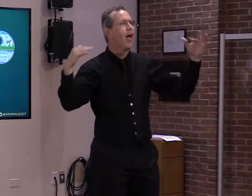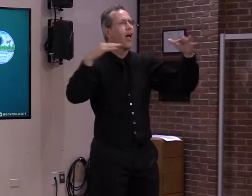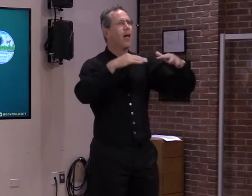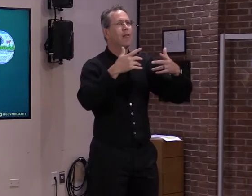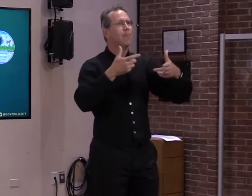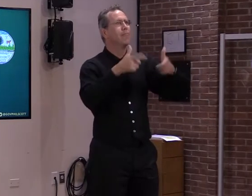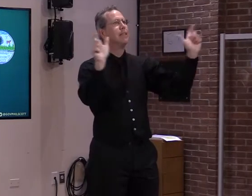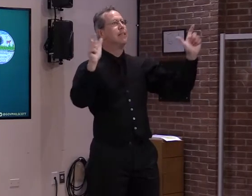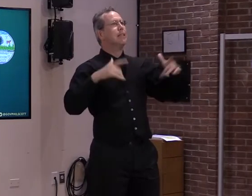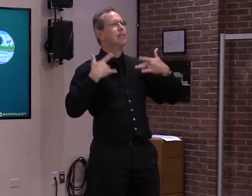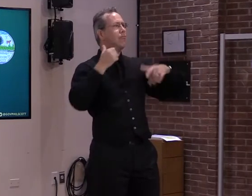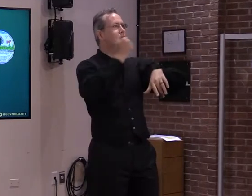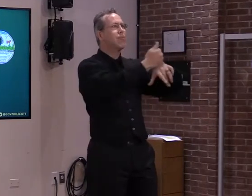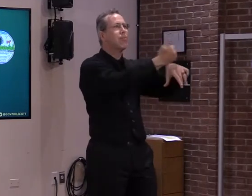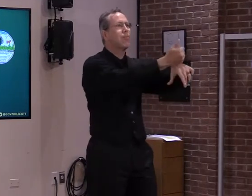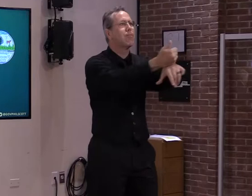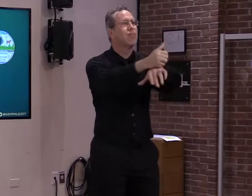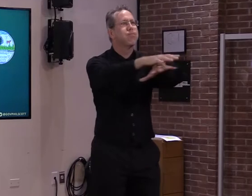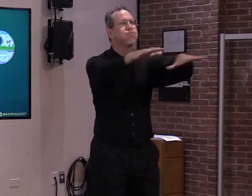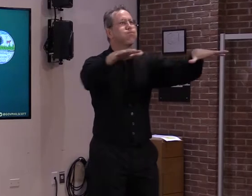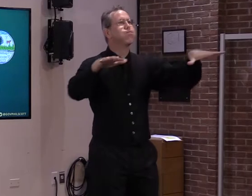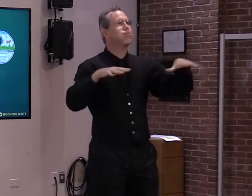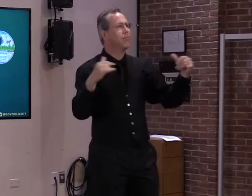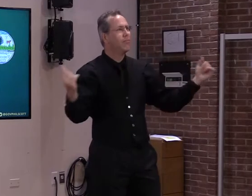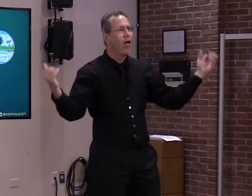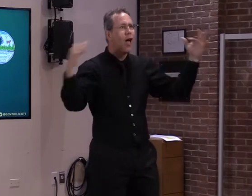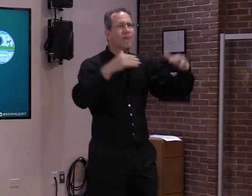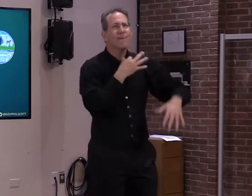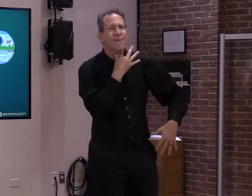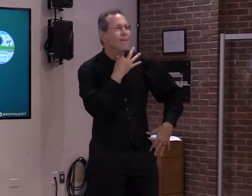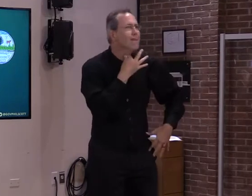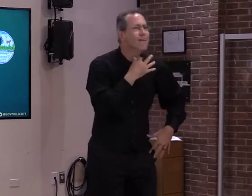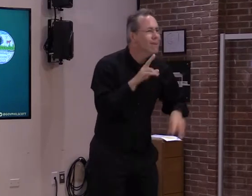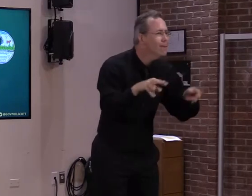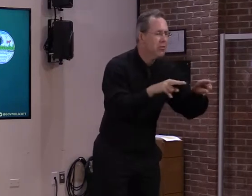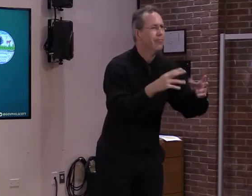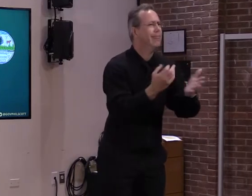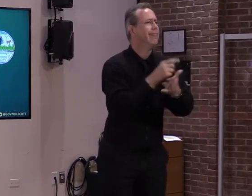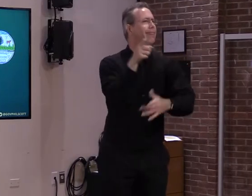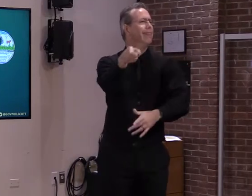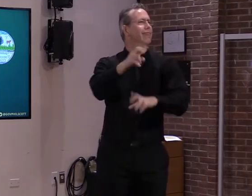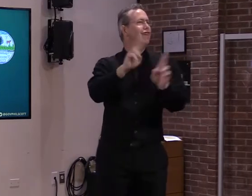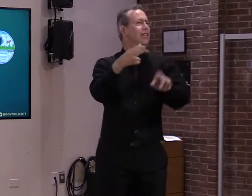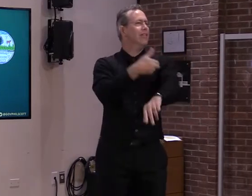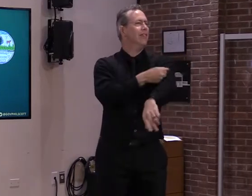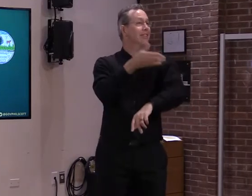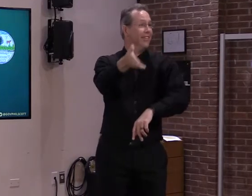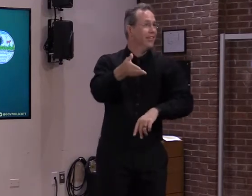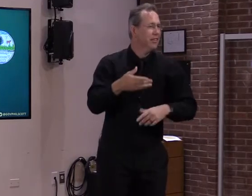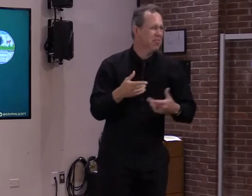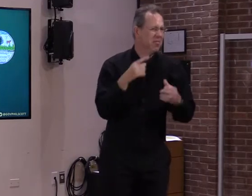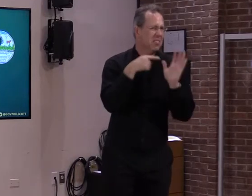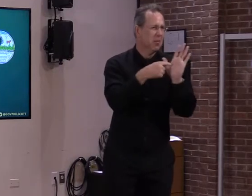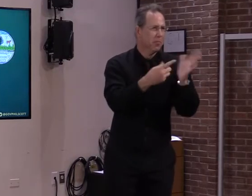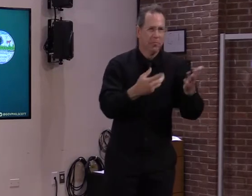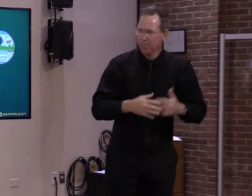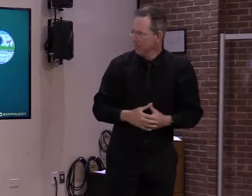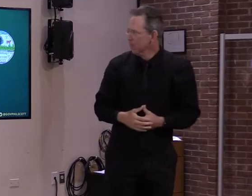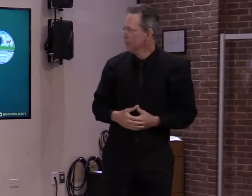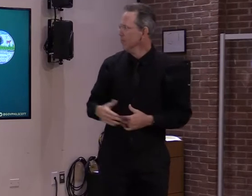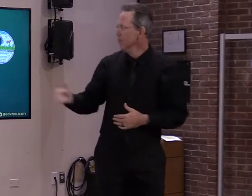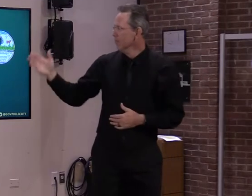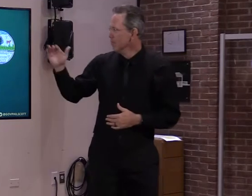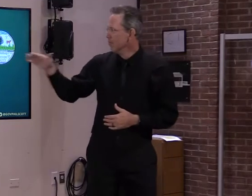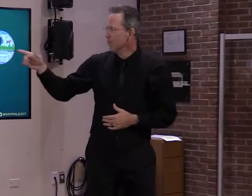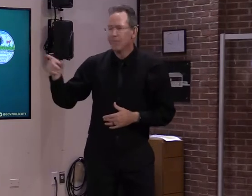can possibly go to get people vaccinated. So the Barton Glover on Saturday, the Barton Glover Townwide Yard Sale,